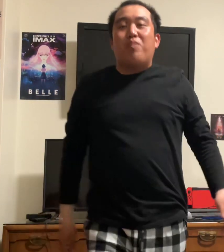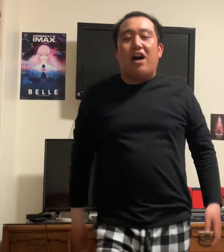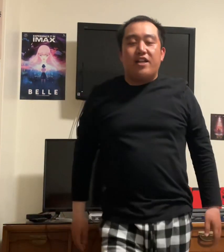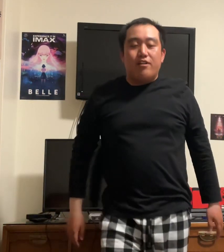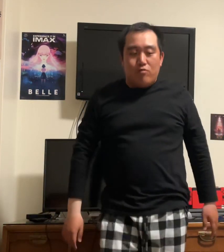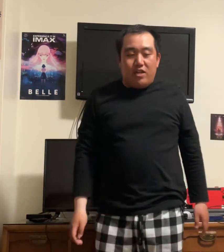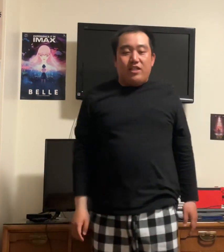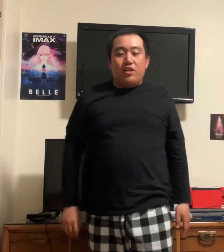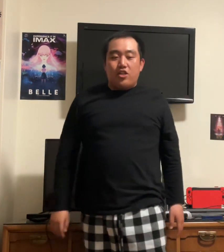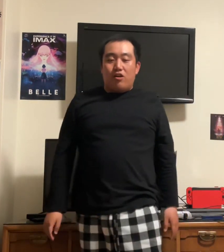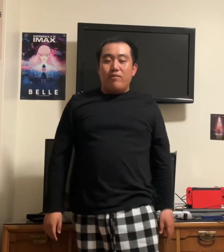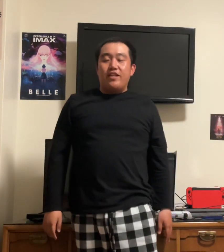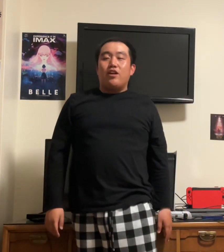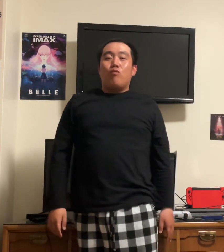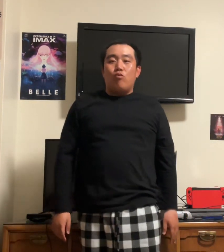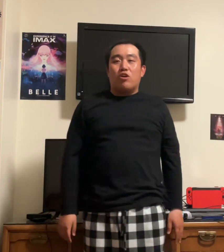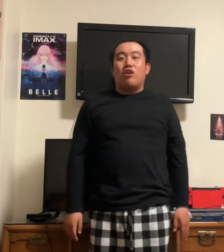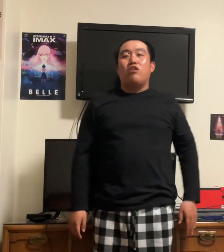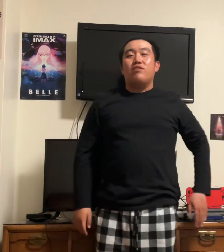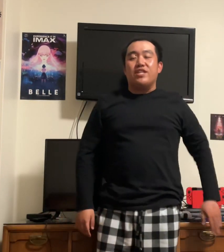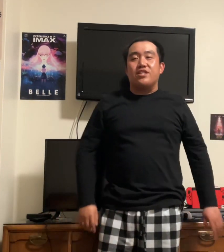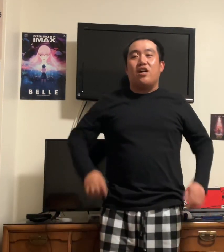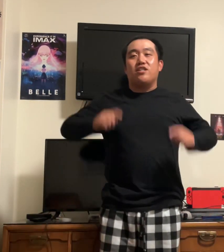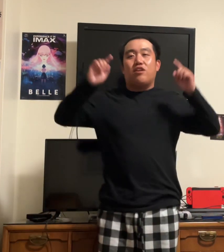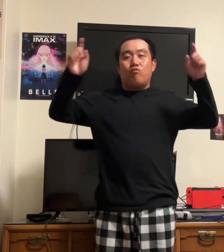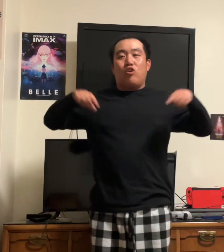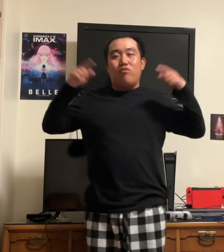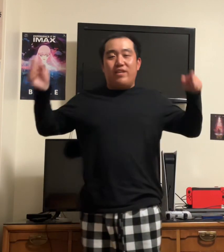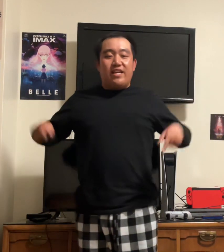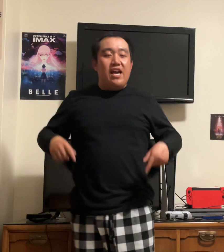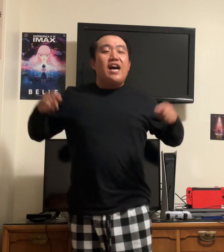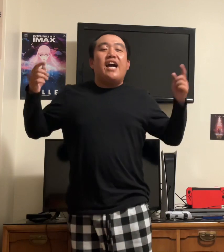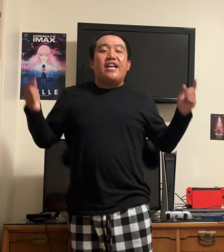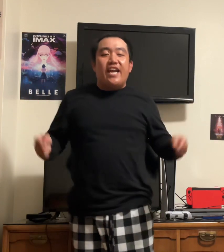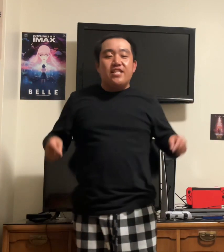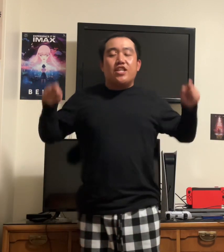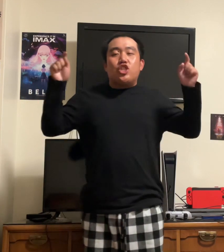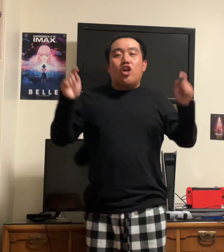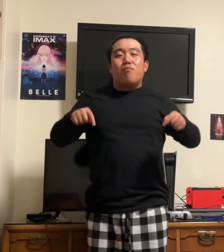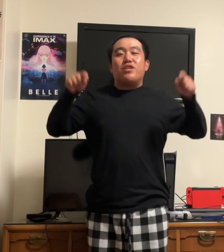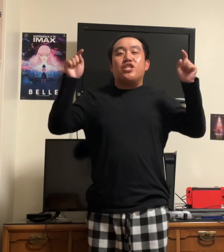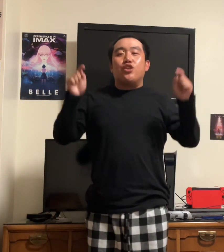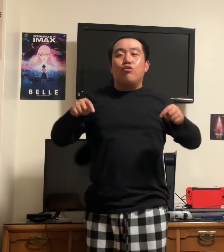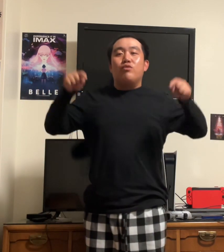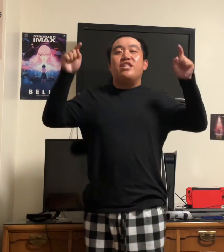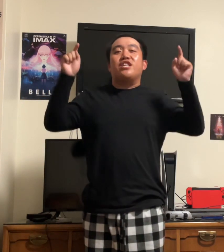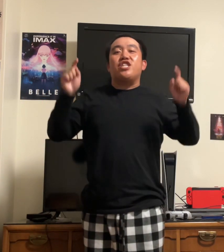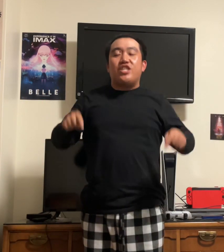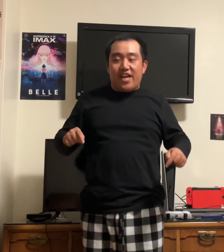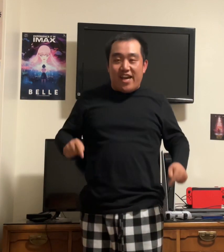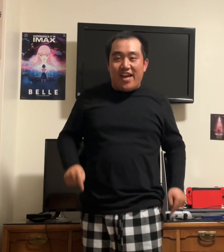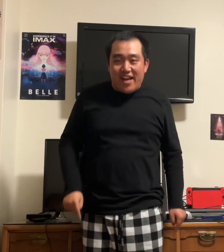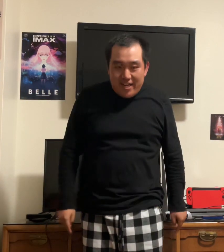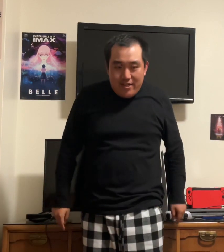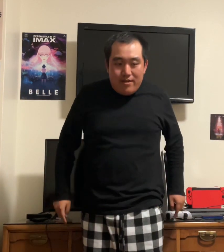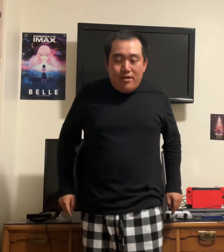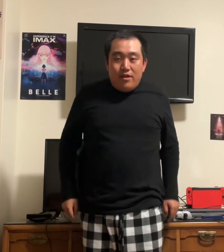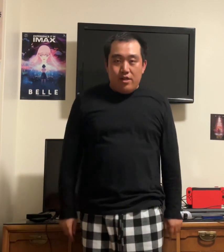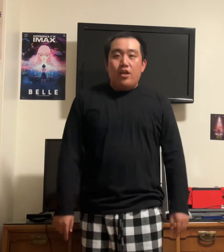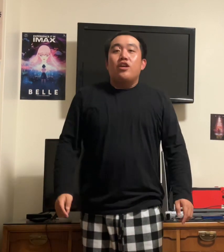Somebody once told me the world is gonna roll me. I ain't the sharpest tool in the shed.